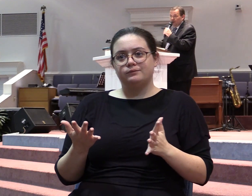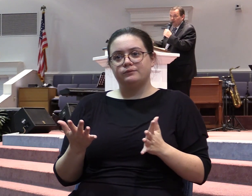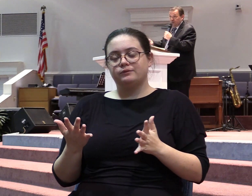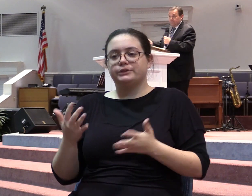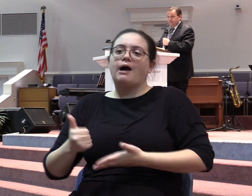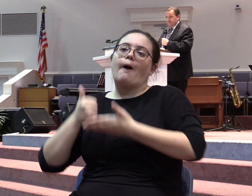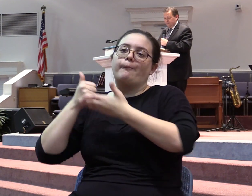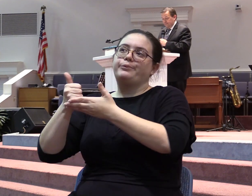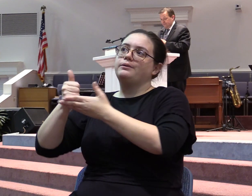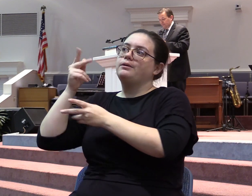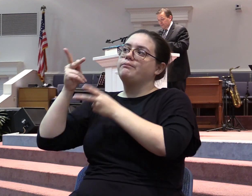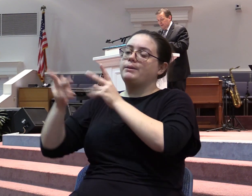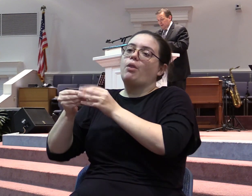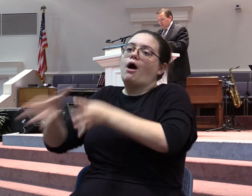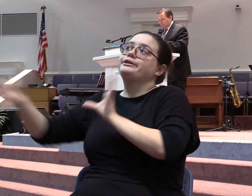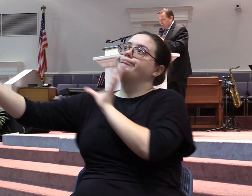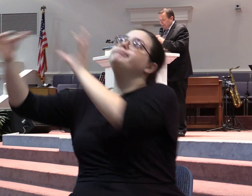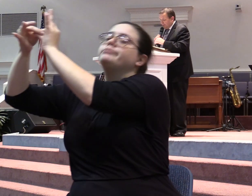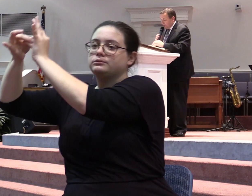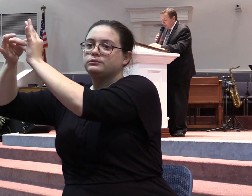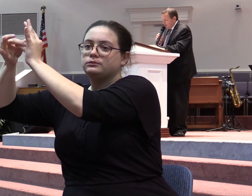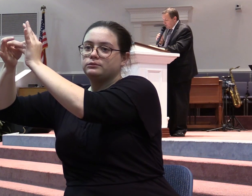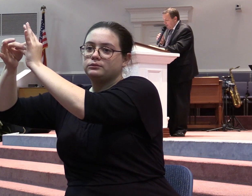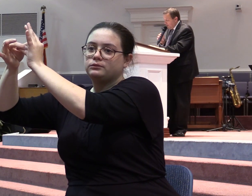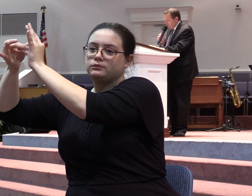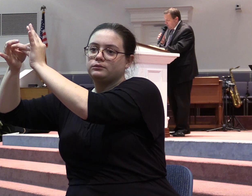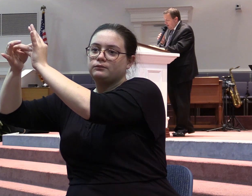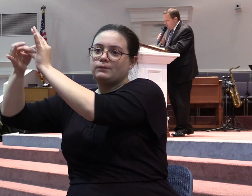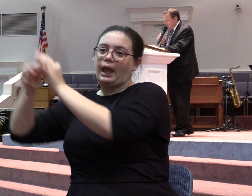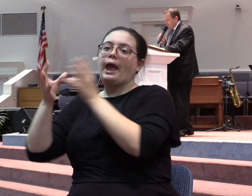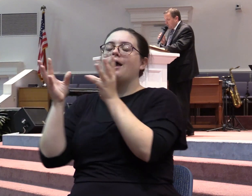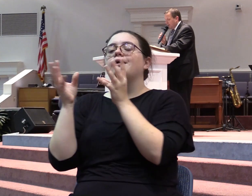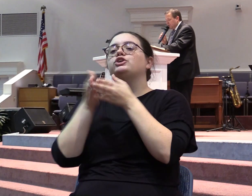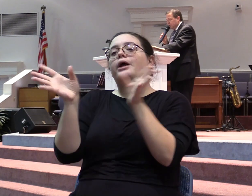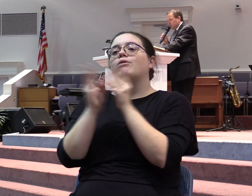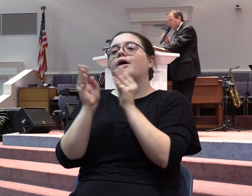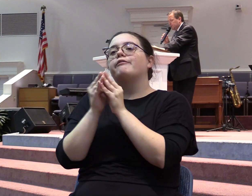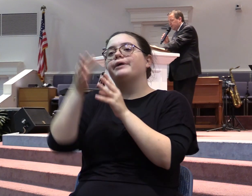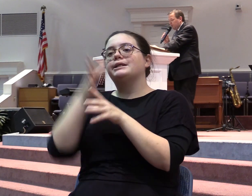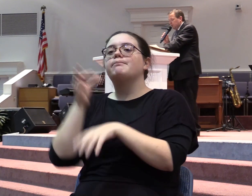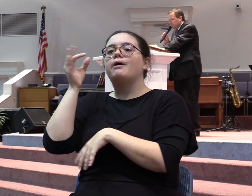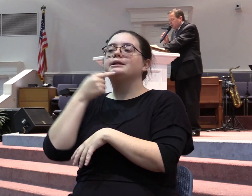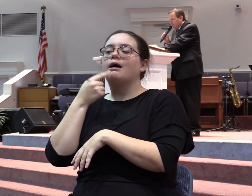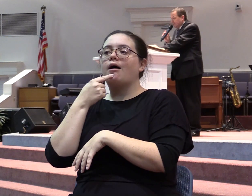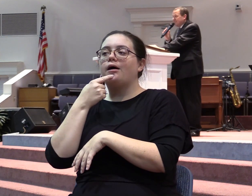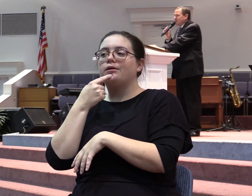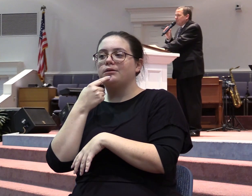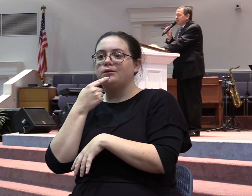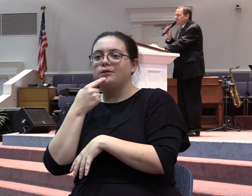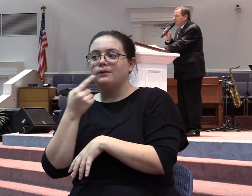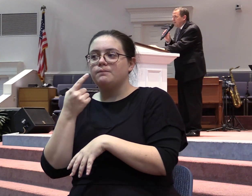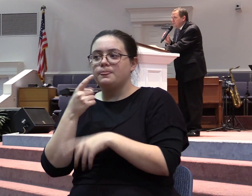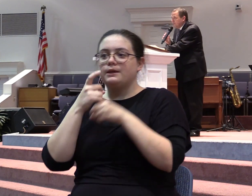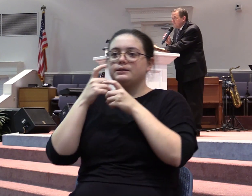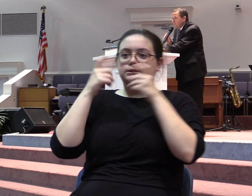restore the lost. Yep. Brother Gleason said this week at General Conference that the way Jesus reached people was by turning sinners